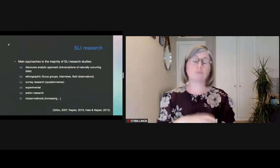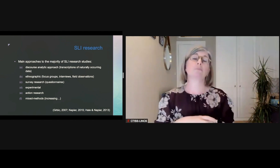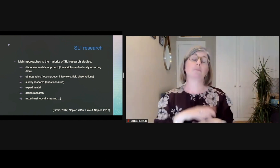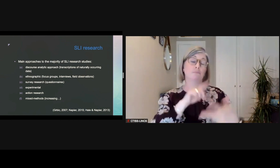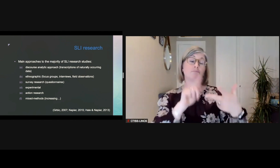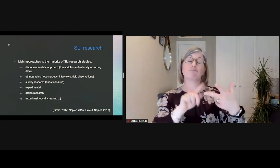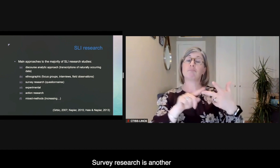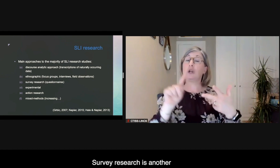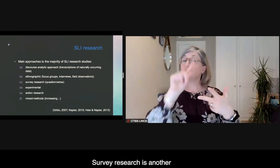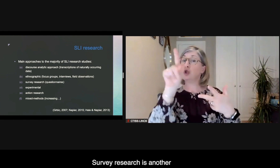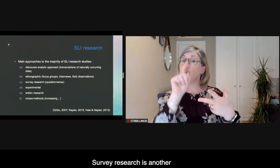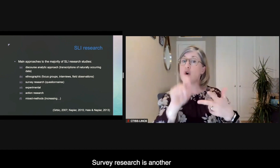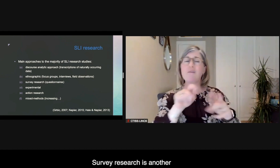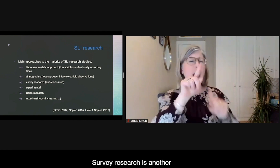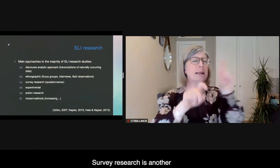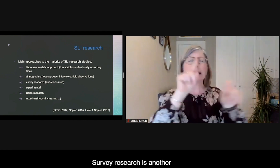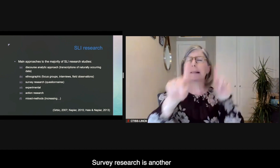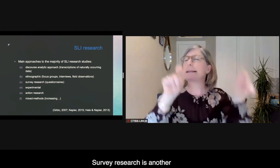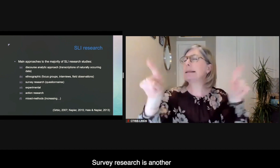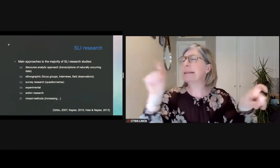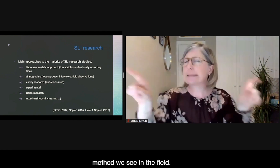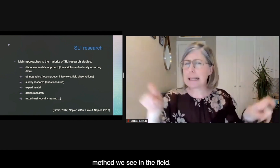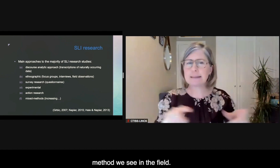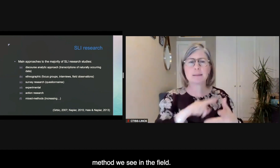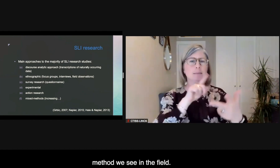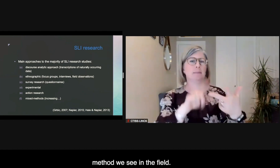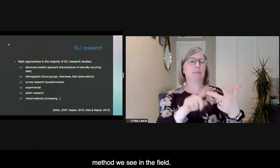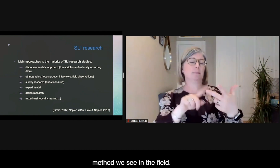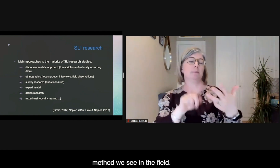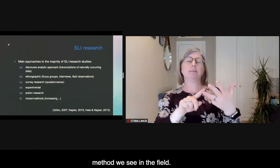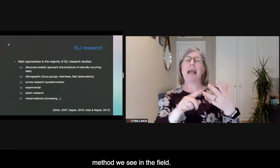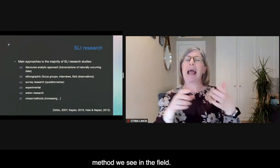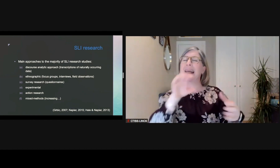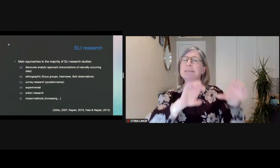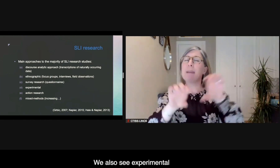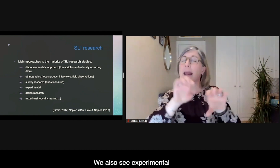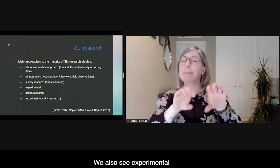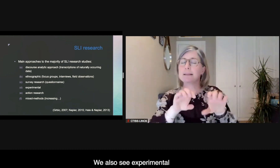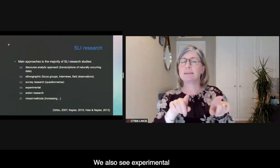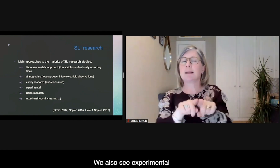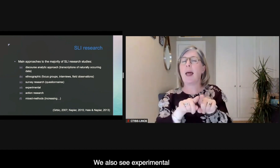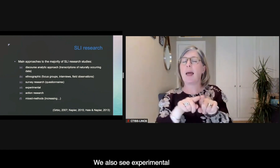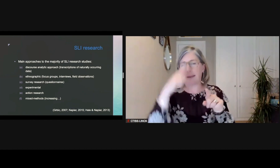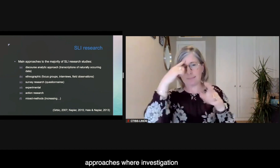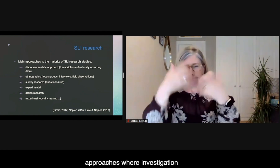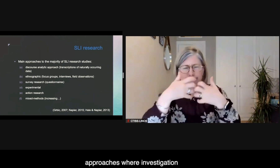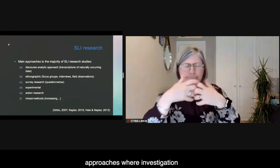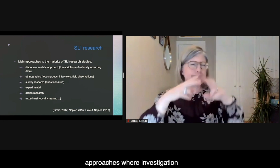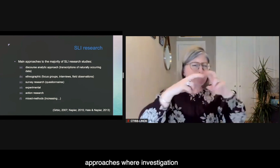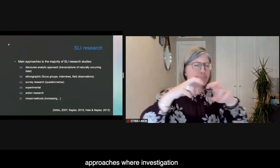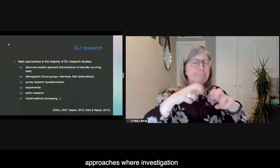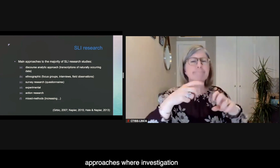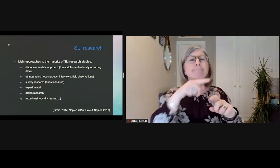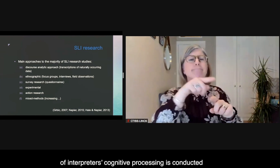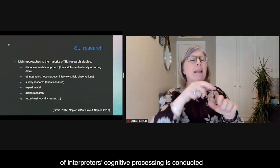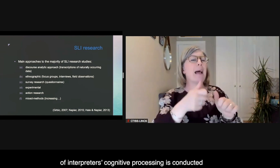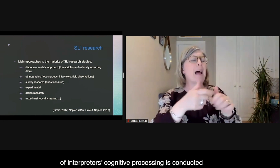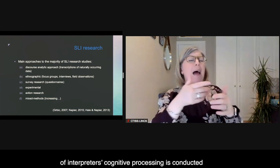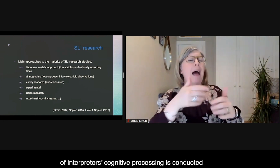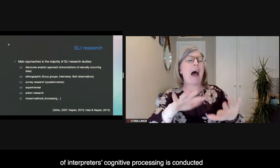conducted. Survey research is another method we see in the field. We also see experimental approaches where investigation of interpreters'